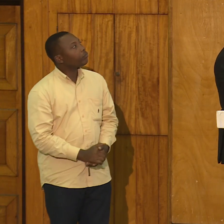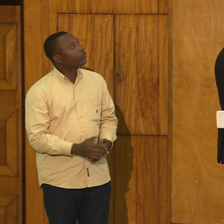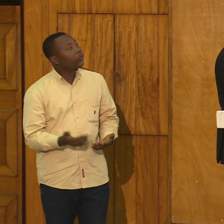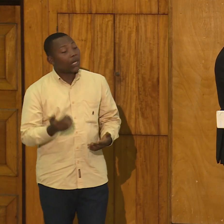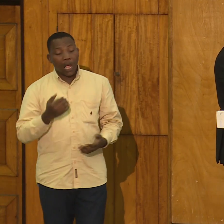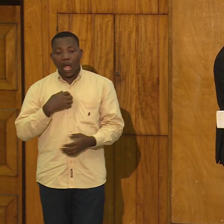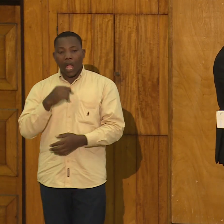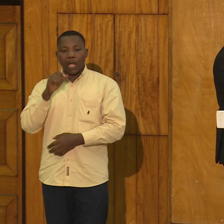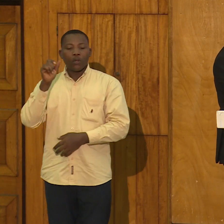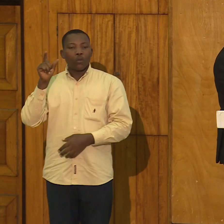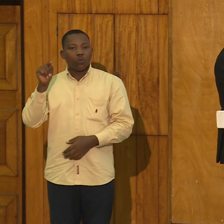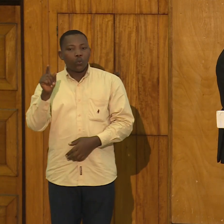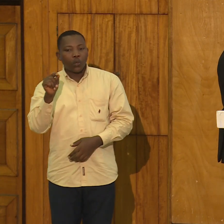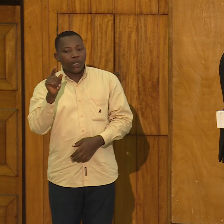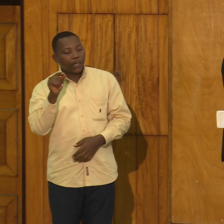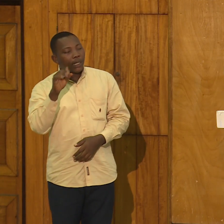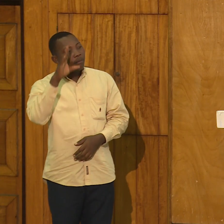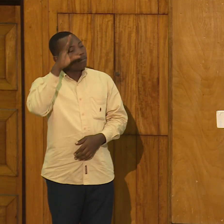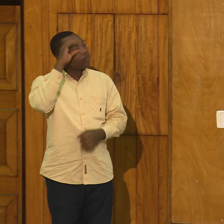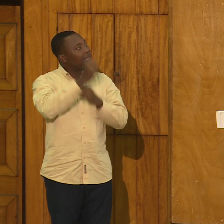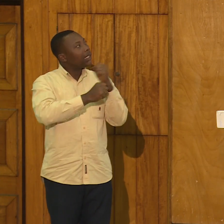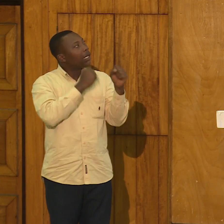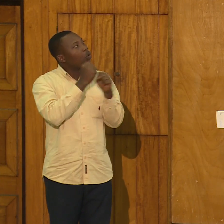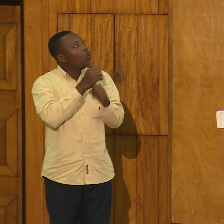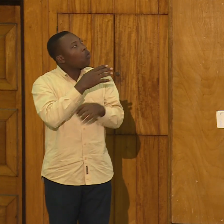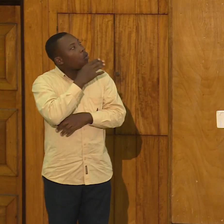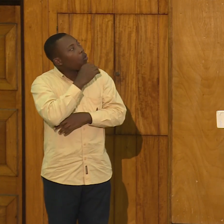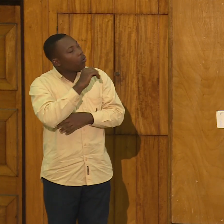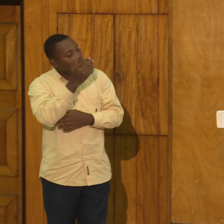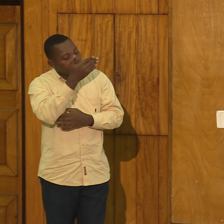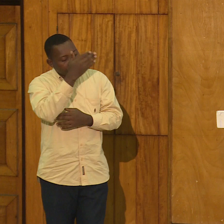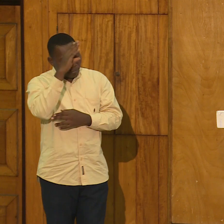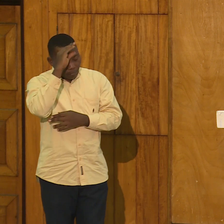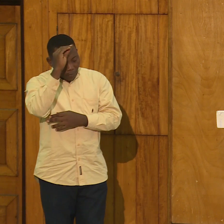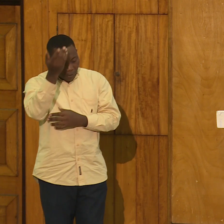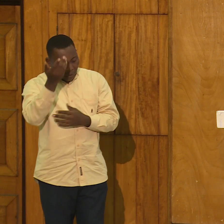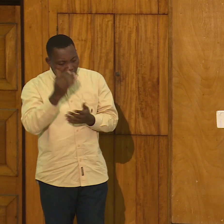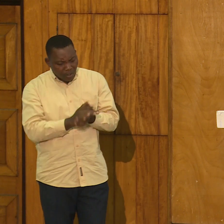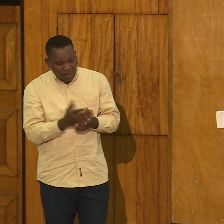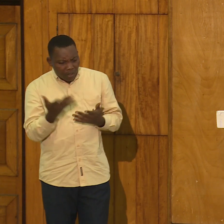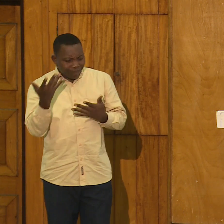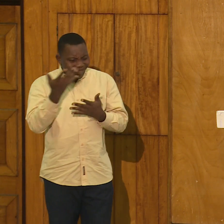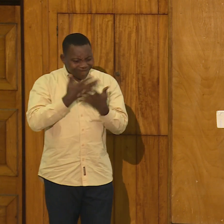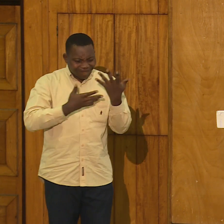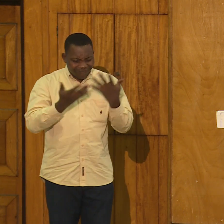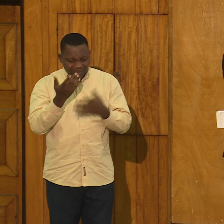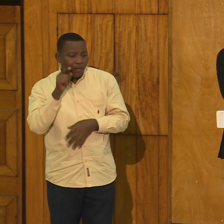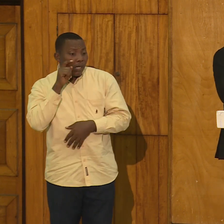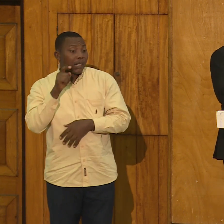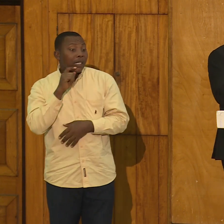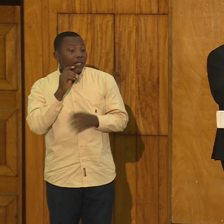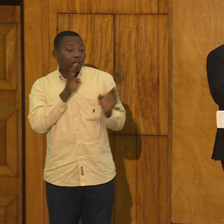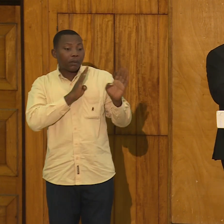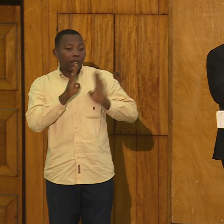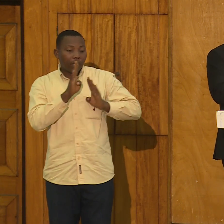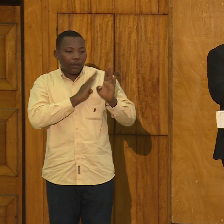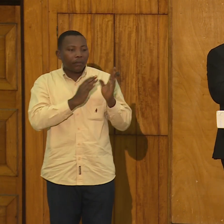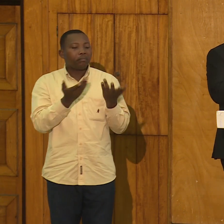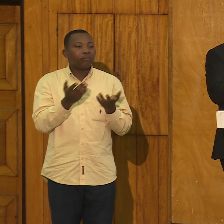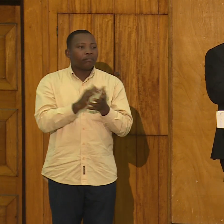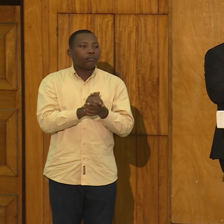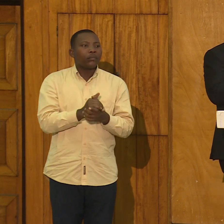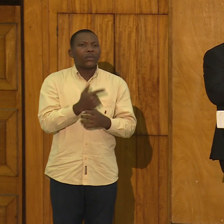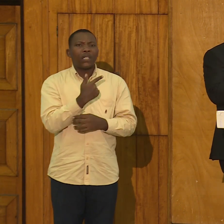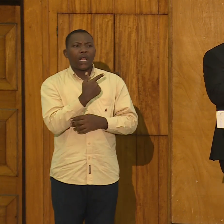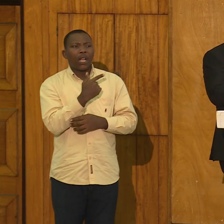man in Harare. The young man was engaging in risky sexual behavior. He